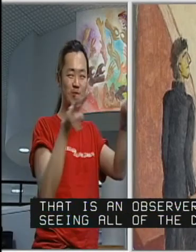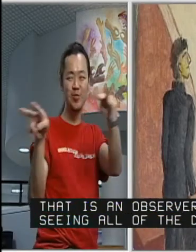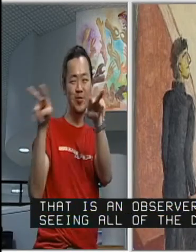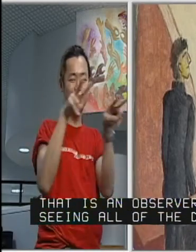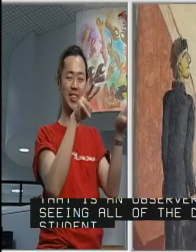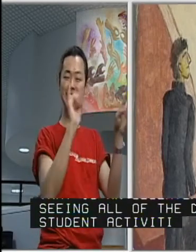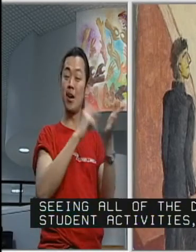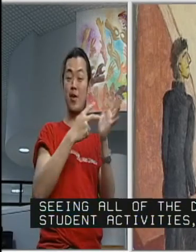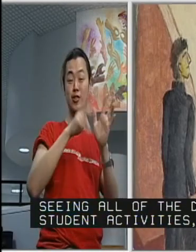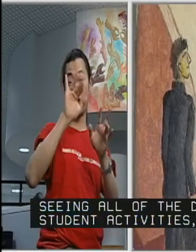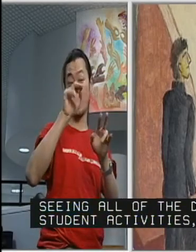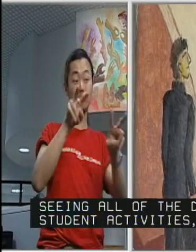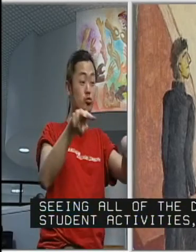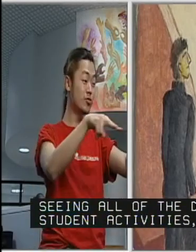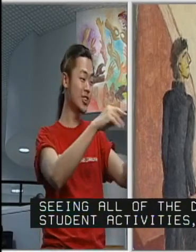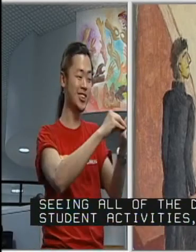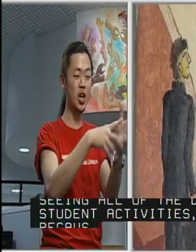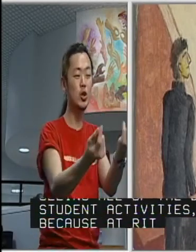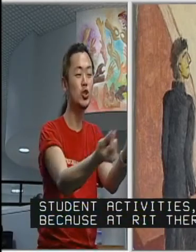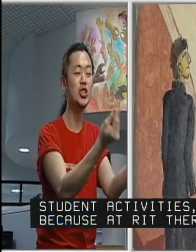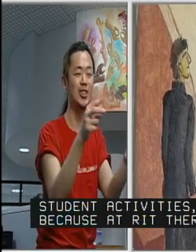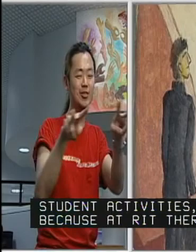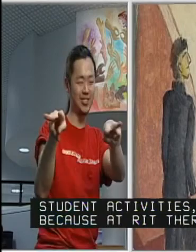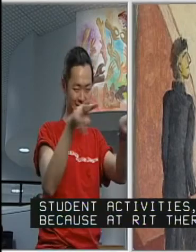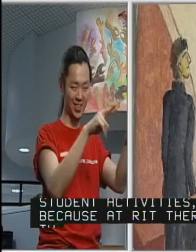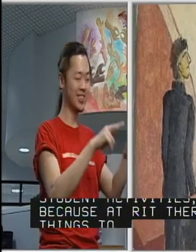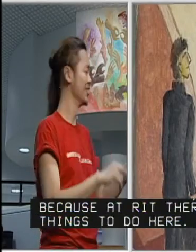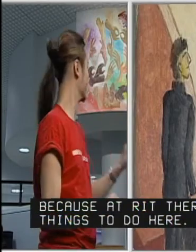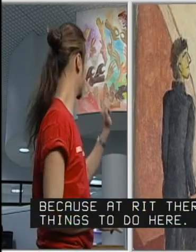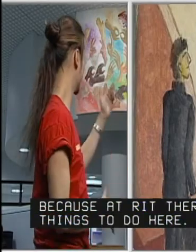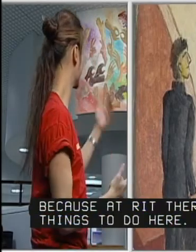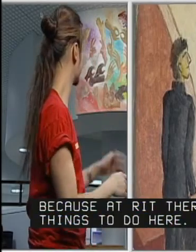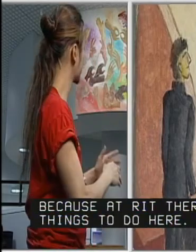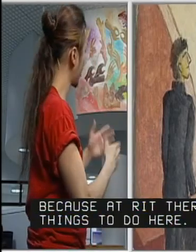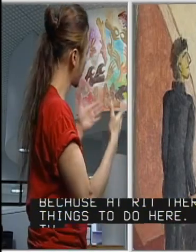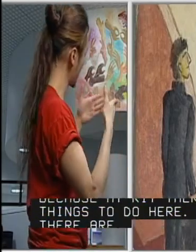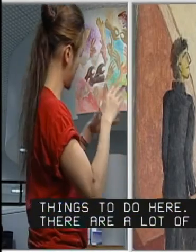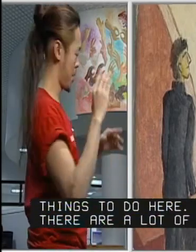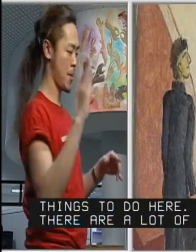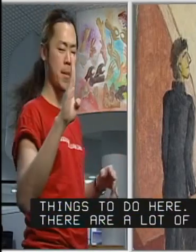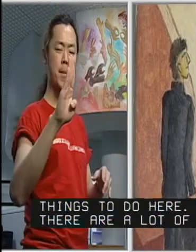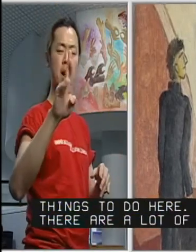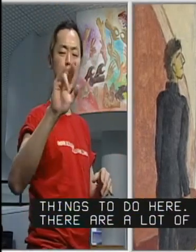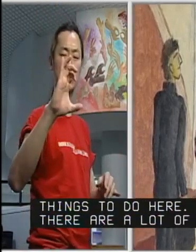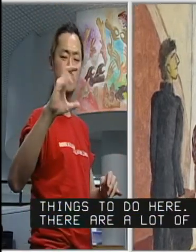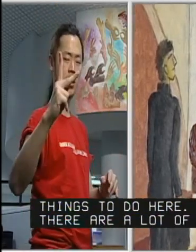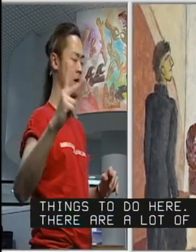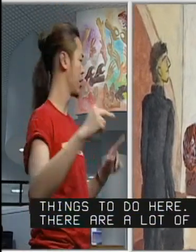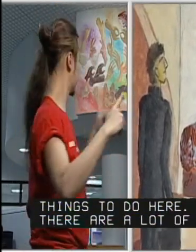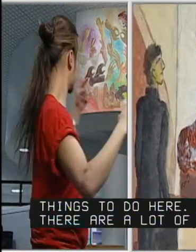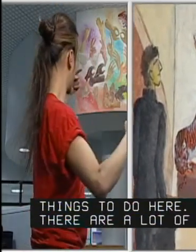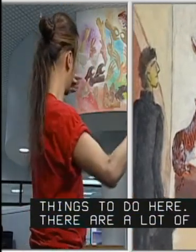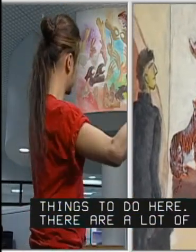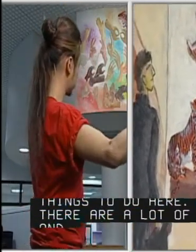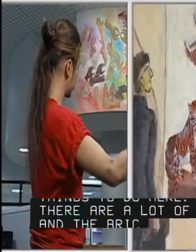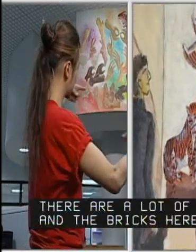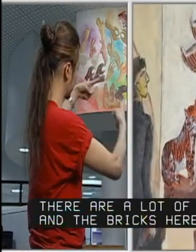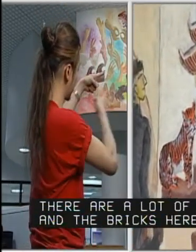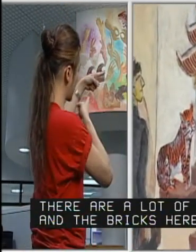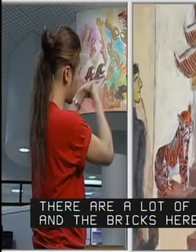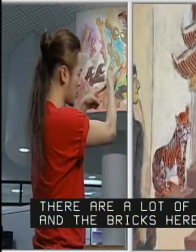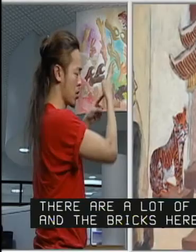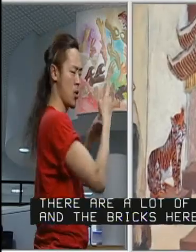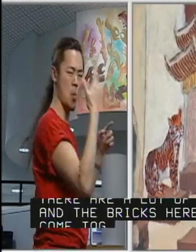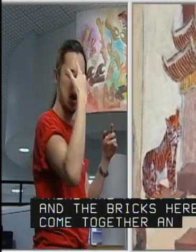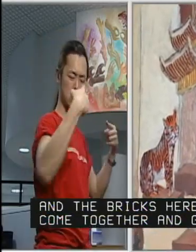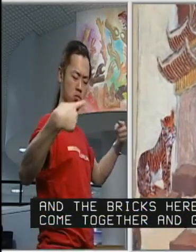seeing all the different student activities. Because RIT, there's a lot of things to do here. There's a lot of activities. And the bricks